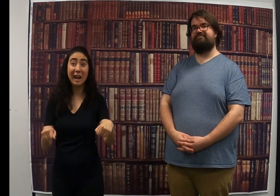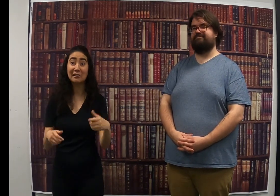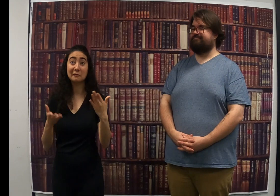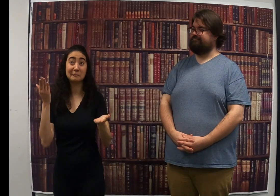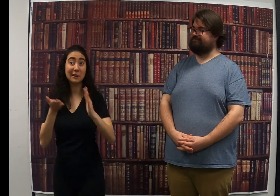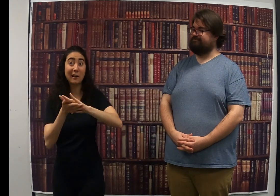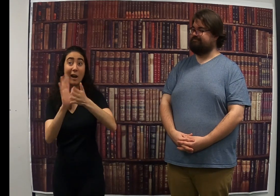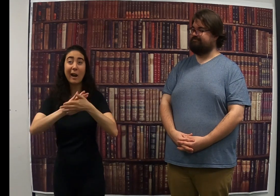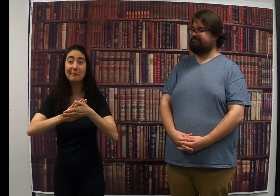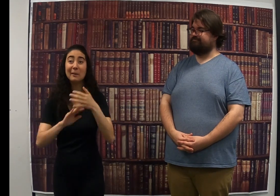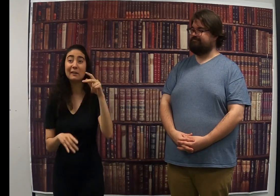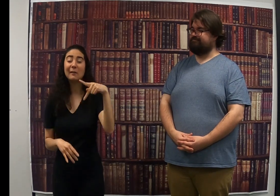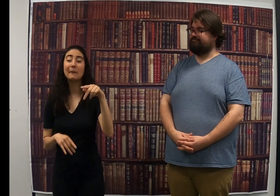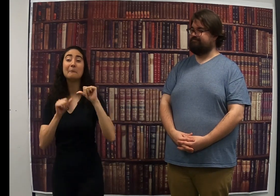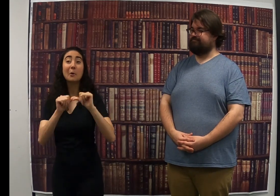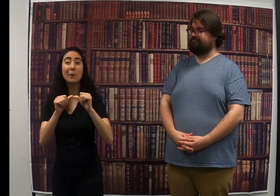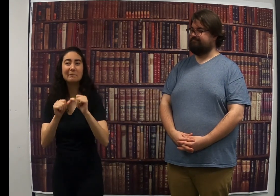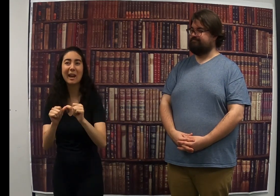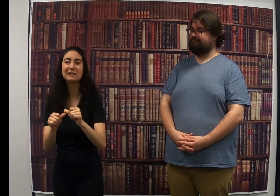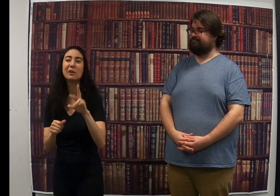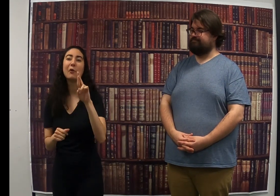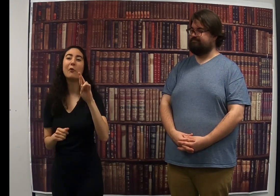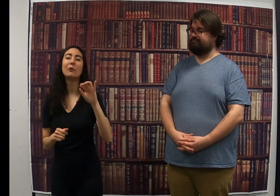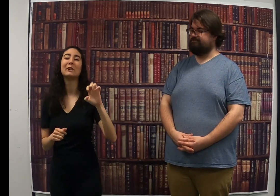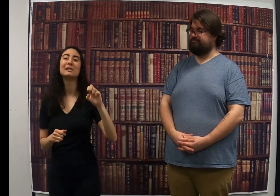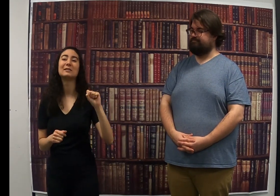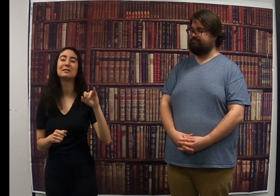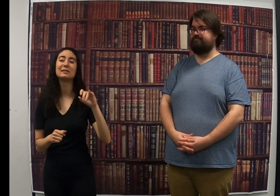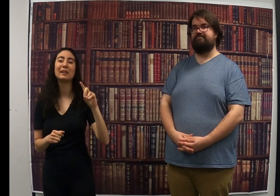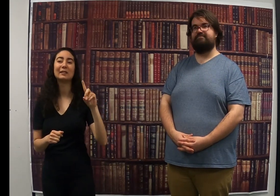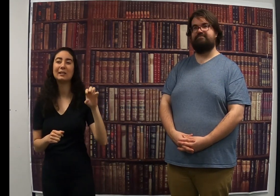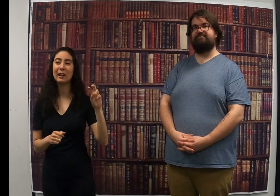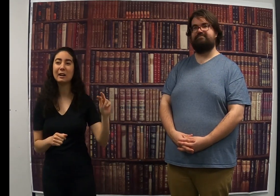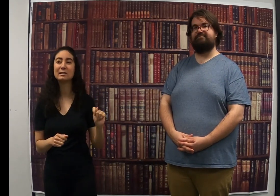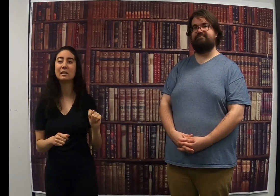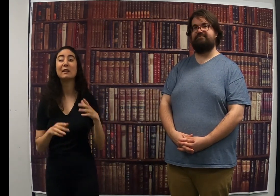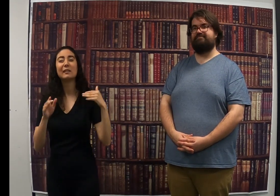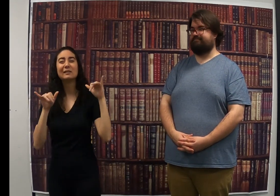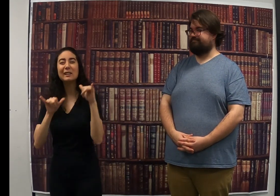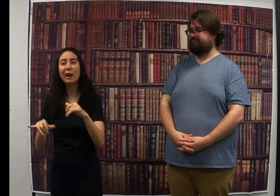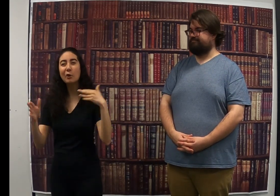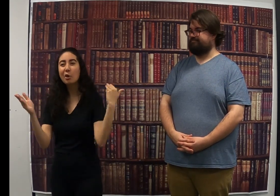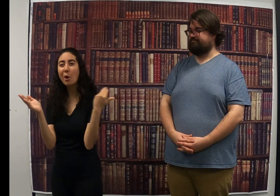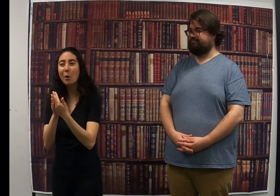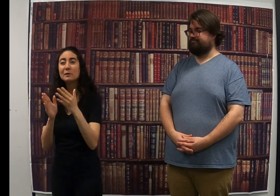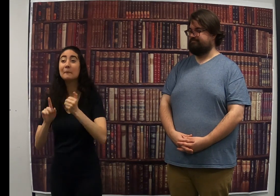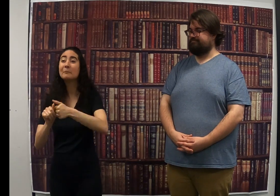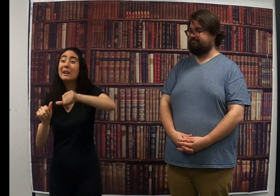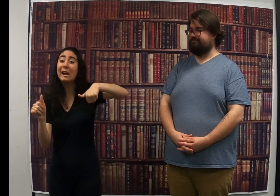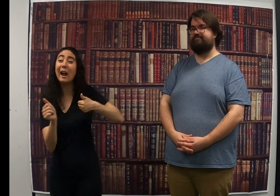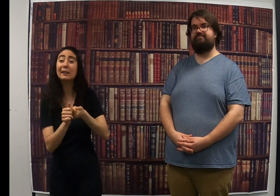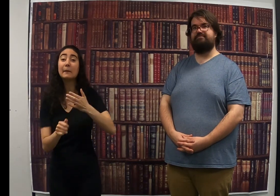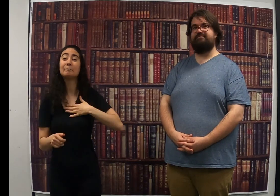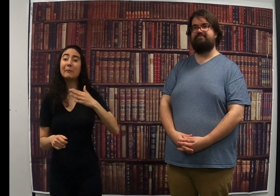into the credenza. And whatever you do, don't answer any voices you hear on the way out. Not just...